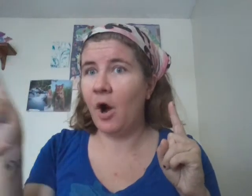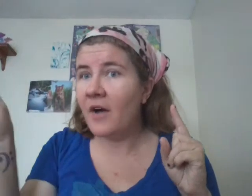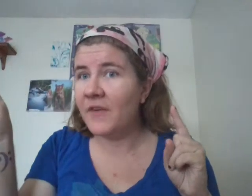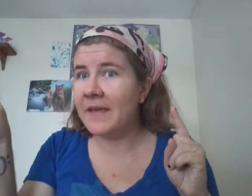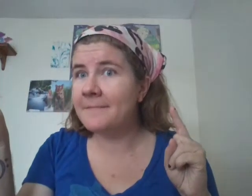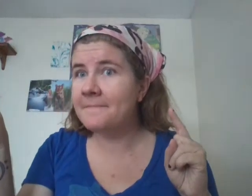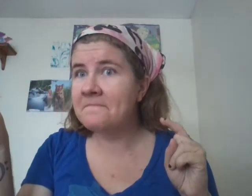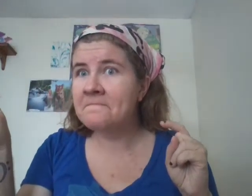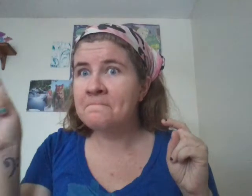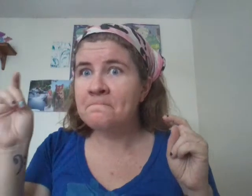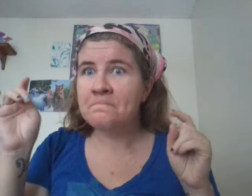coffee,